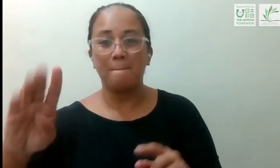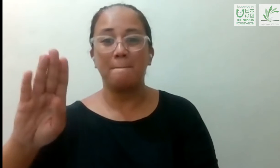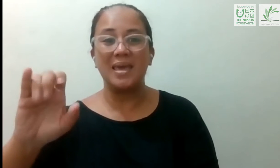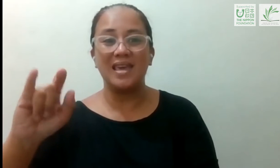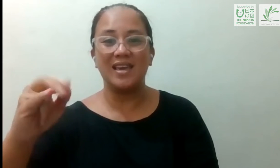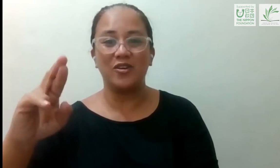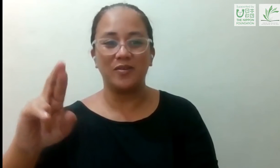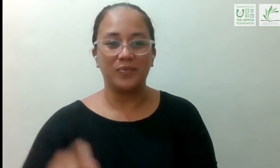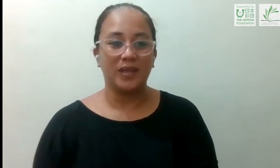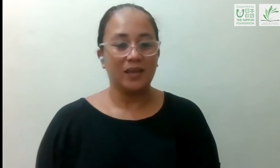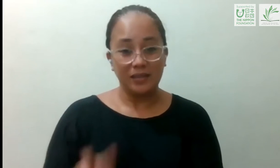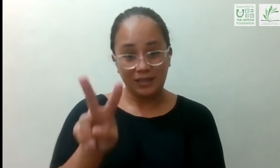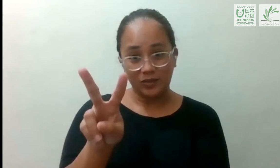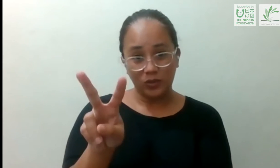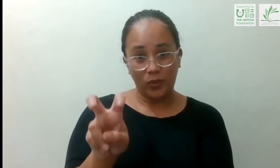$20,